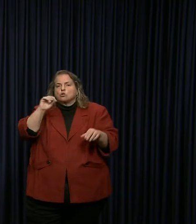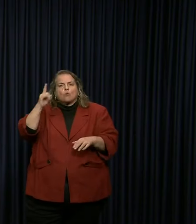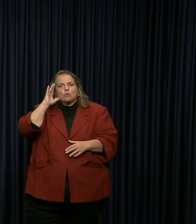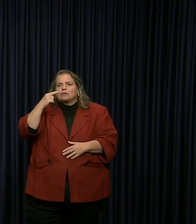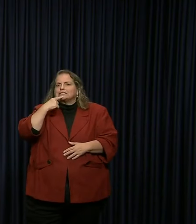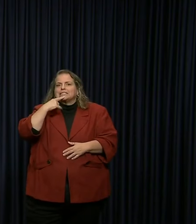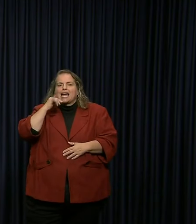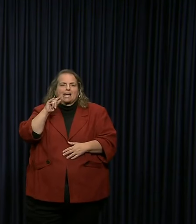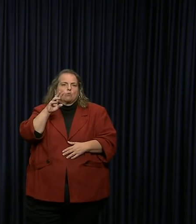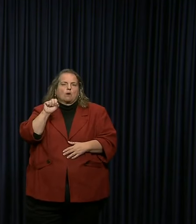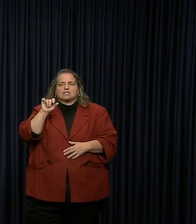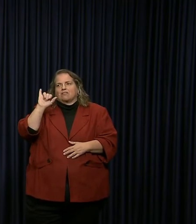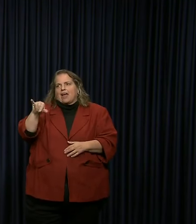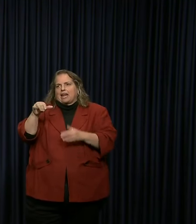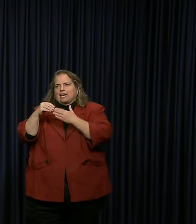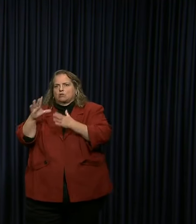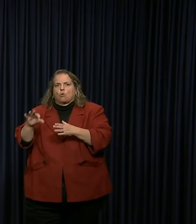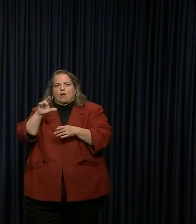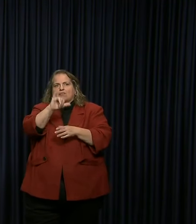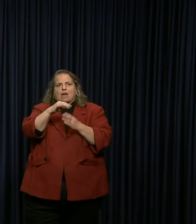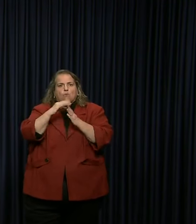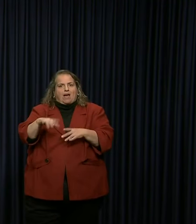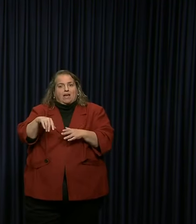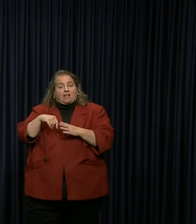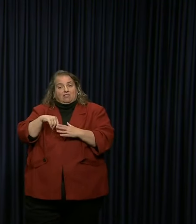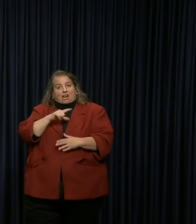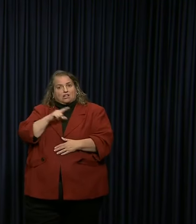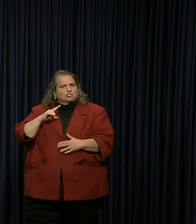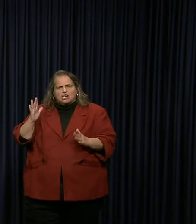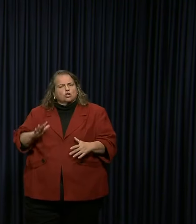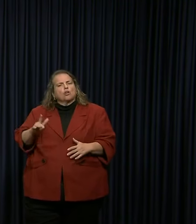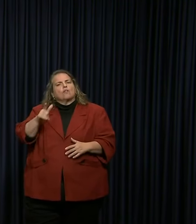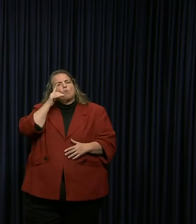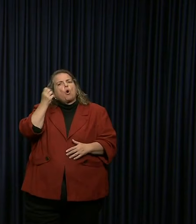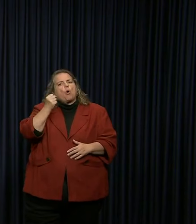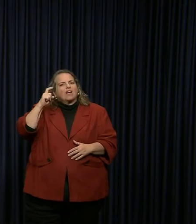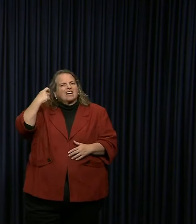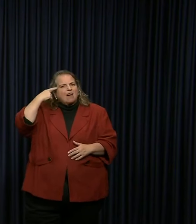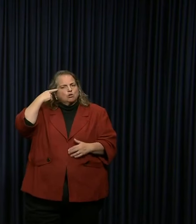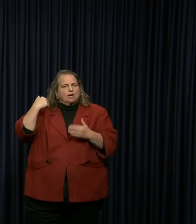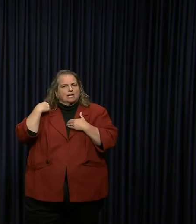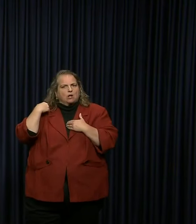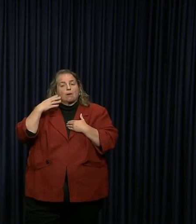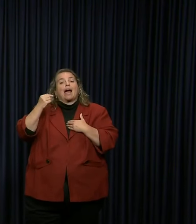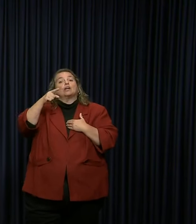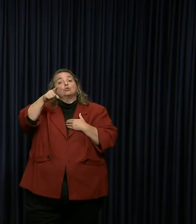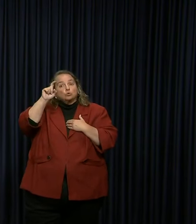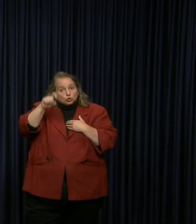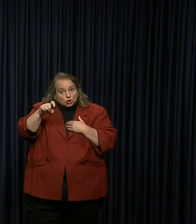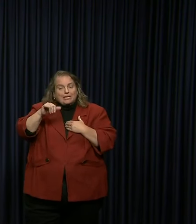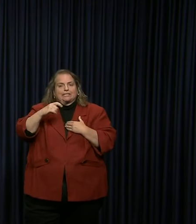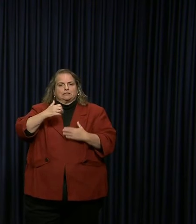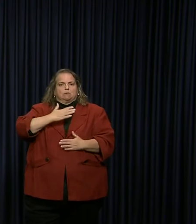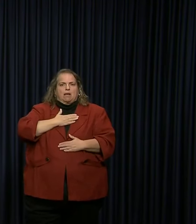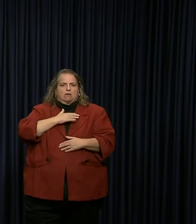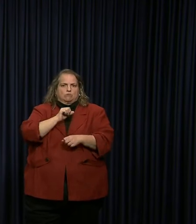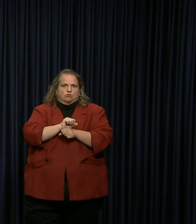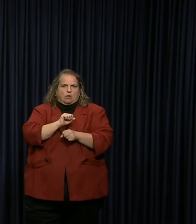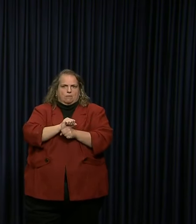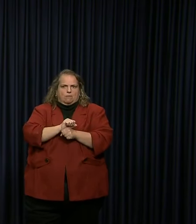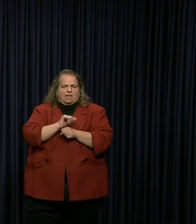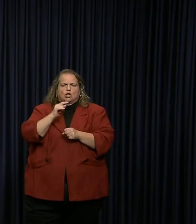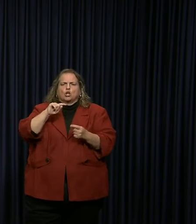leader X or Y in the legislature. They're going to hold me accountable, and you should. This is my job in a time of emergency. It